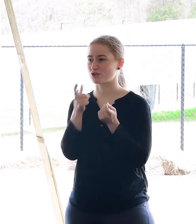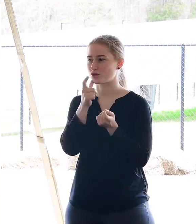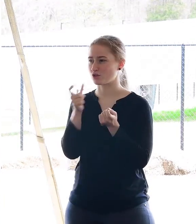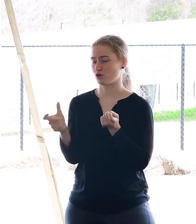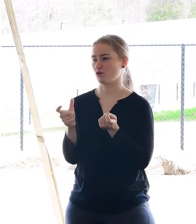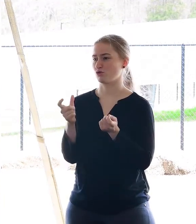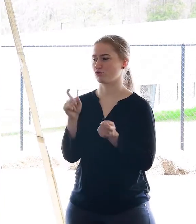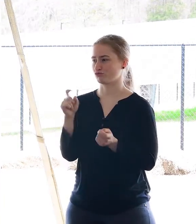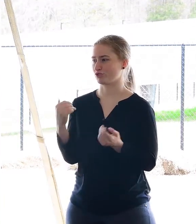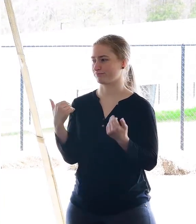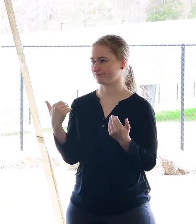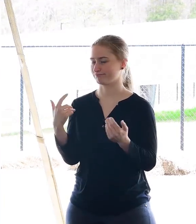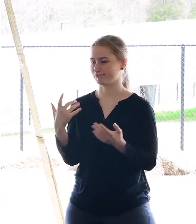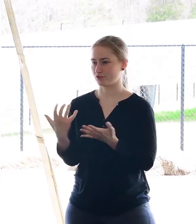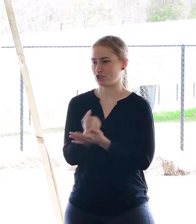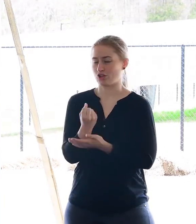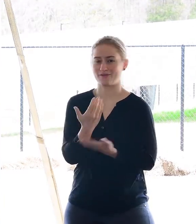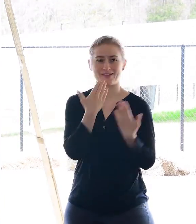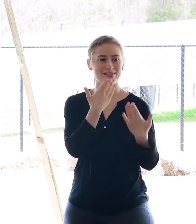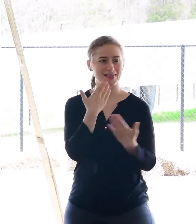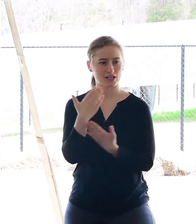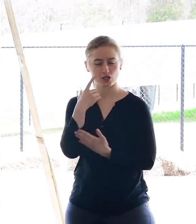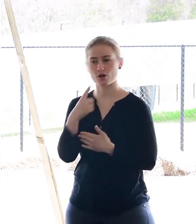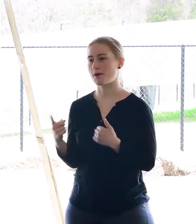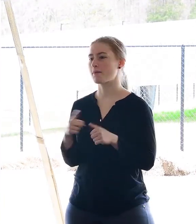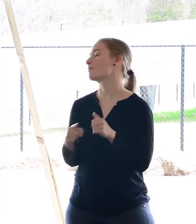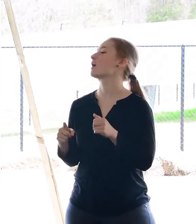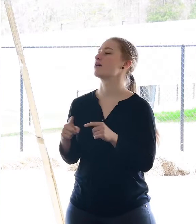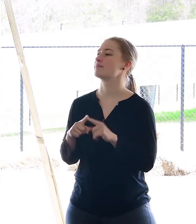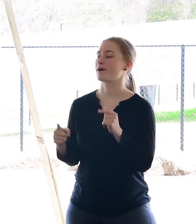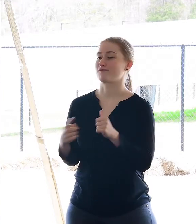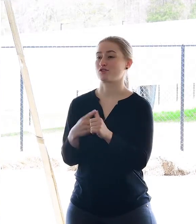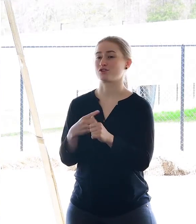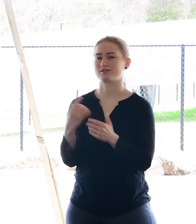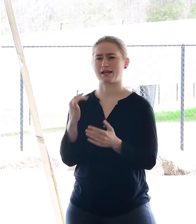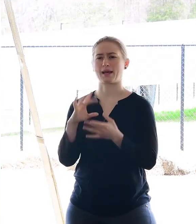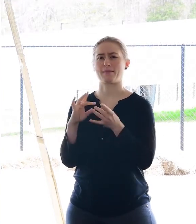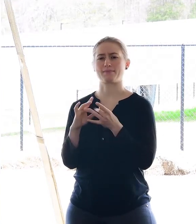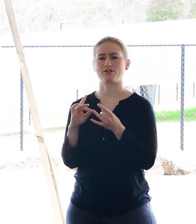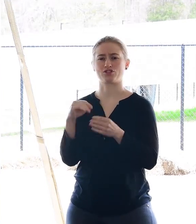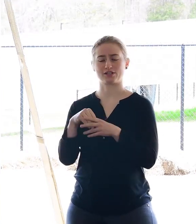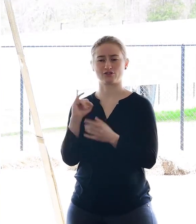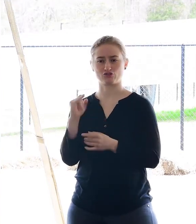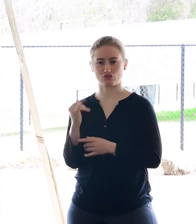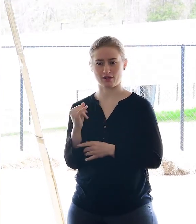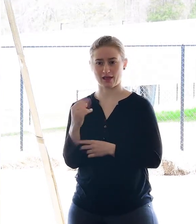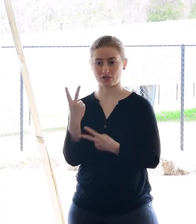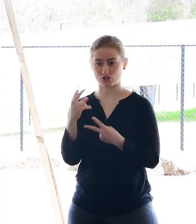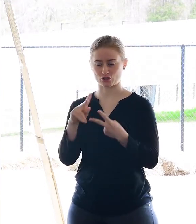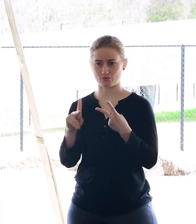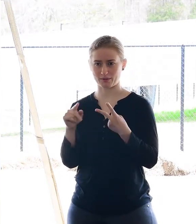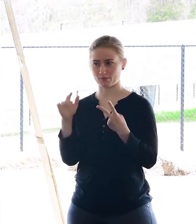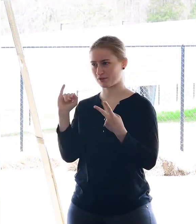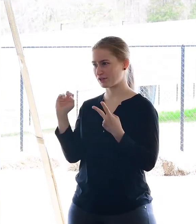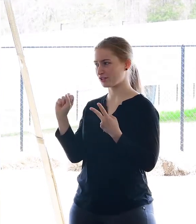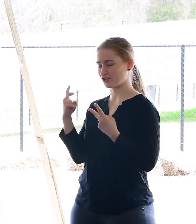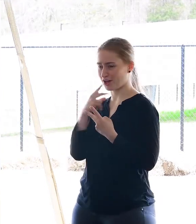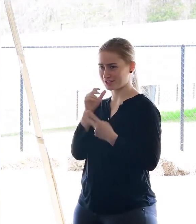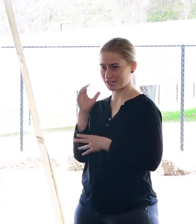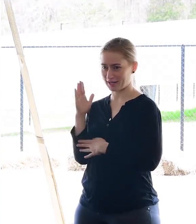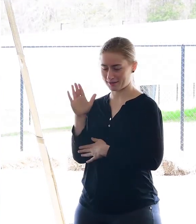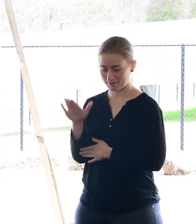a thank you, but first and foremost, as I mentioned in July, 2 people, and Josh didn't take a bow,